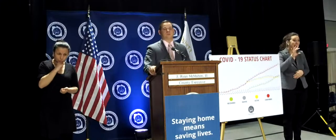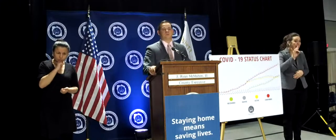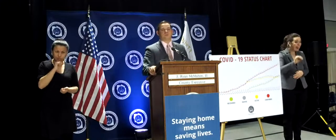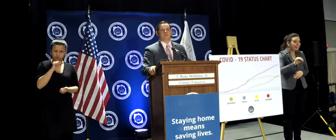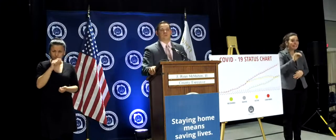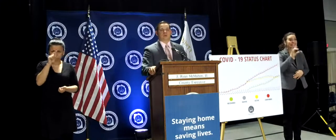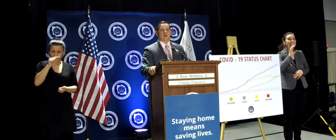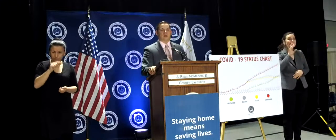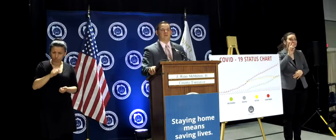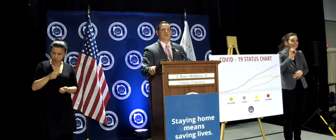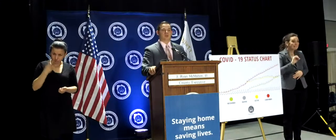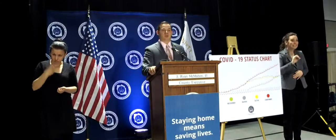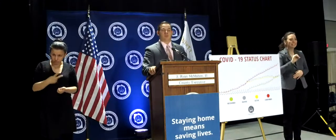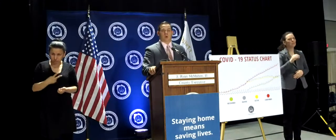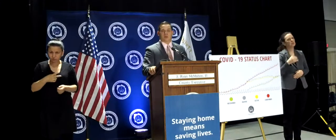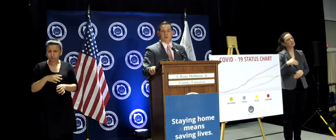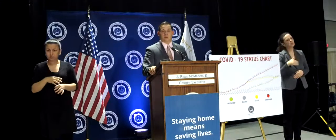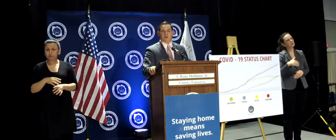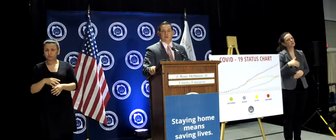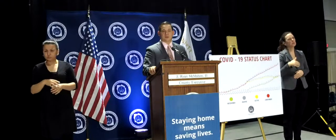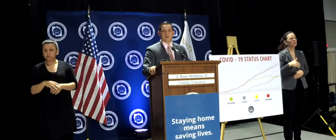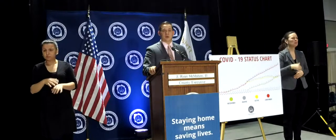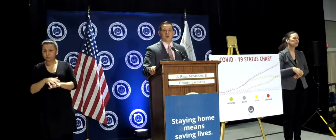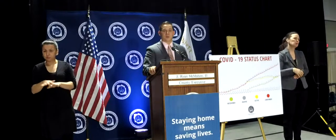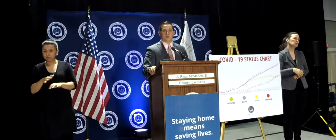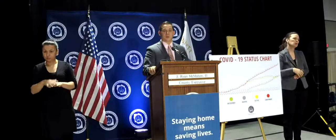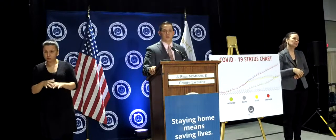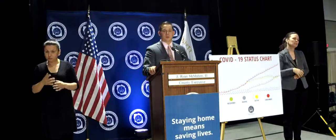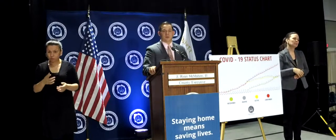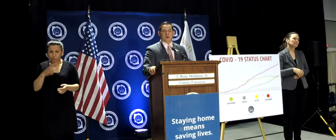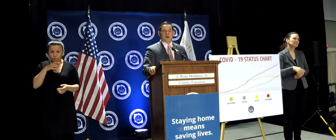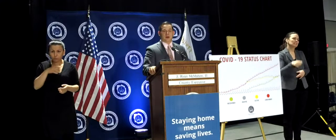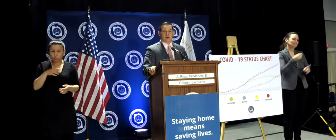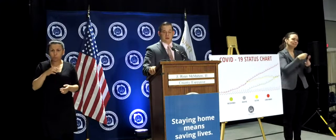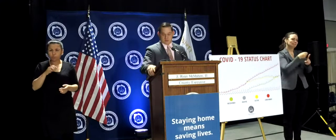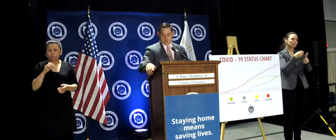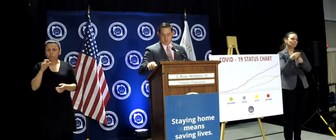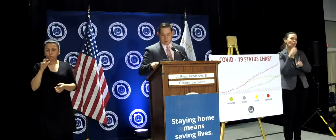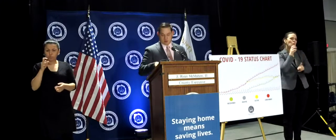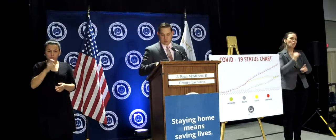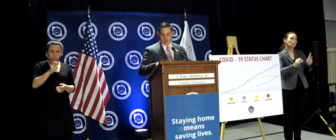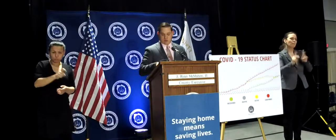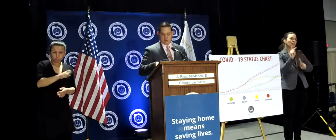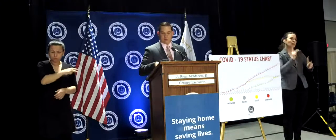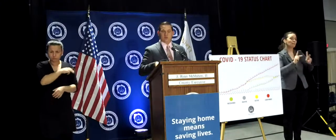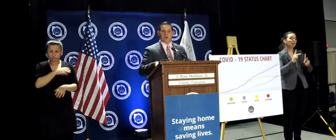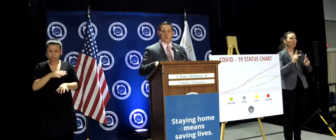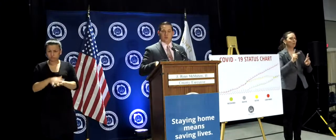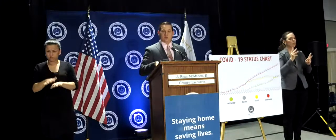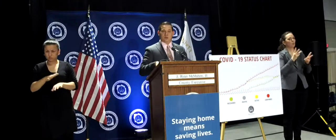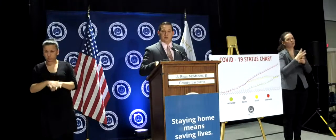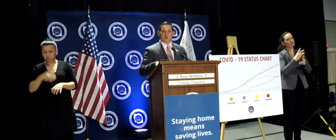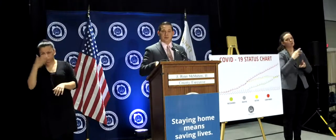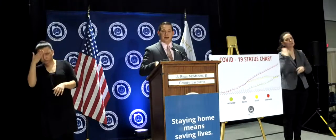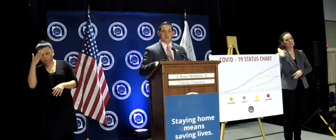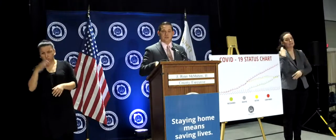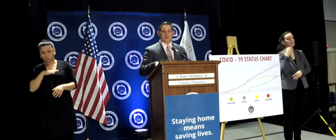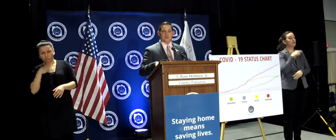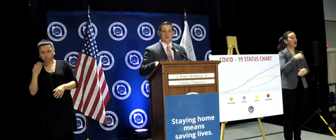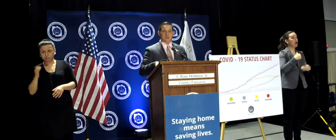impacts seniors more than it does young people. It certainly does when you look